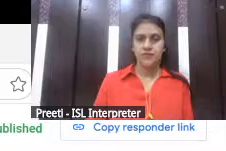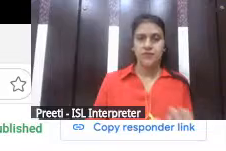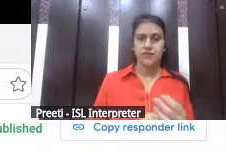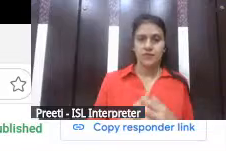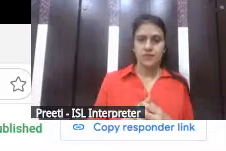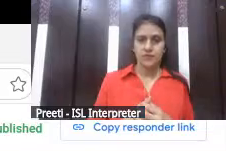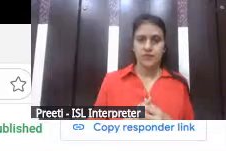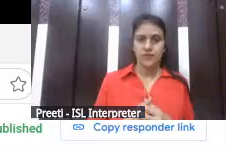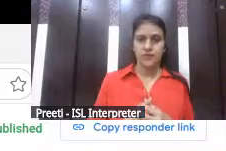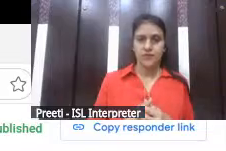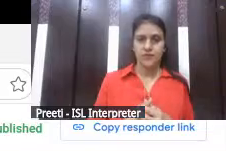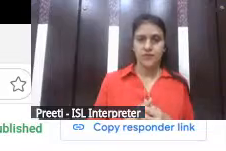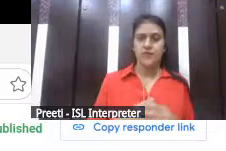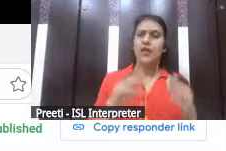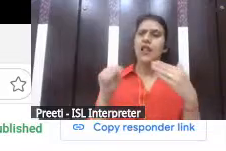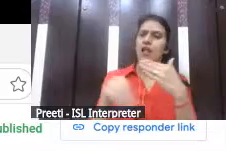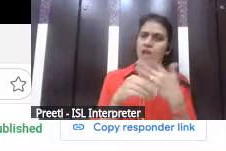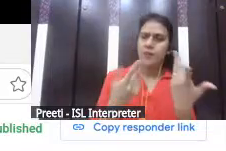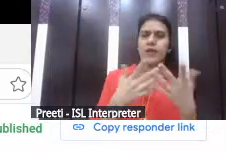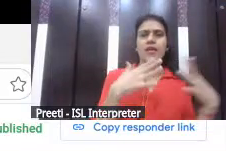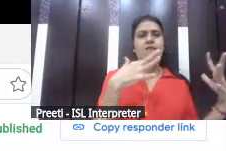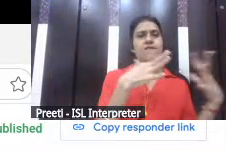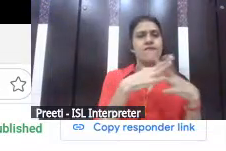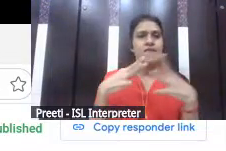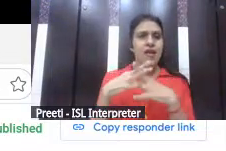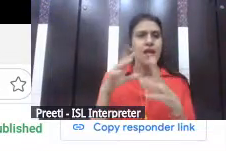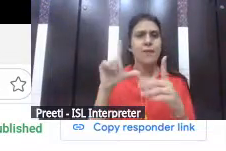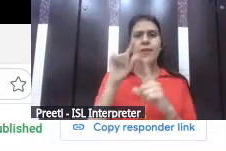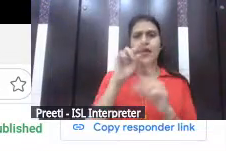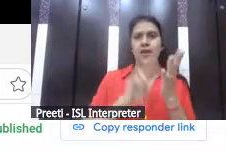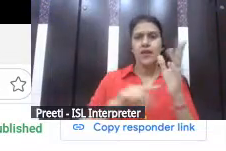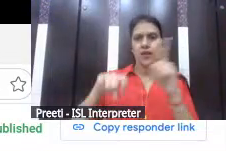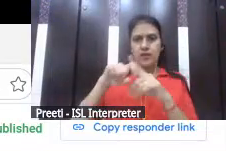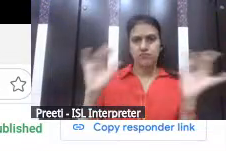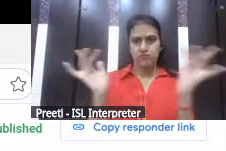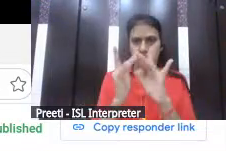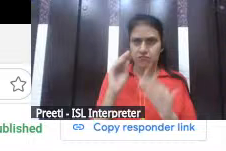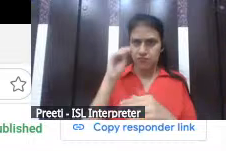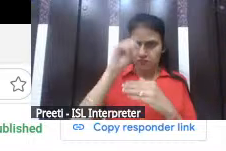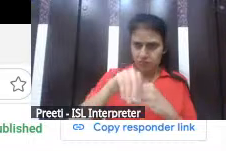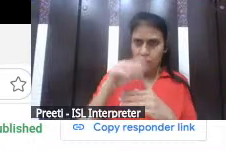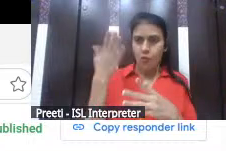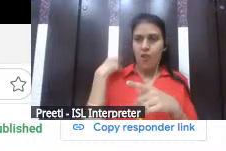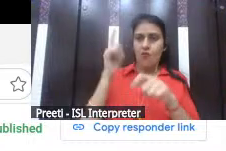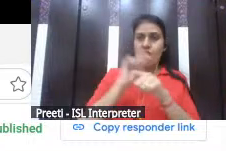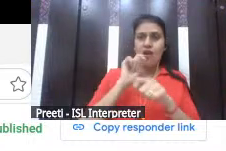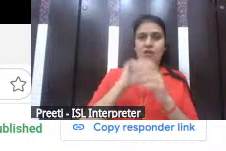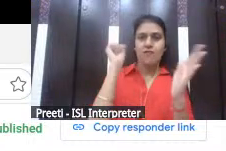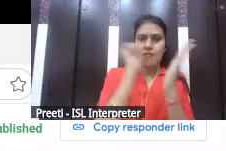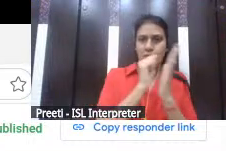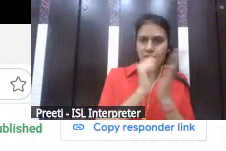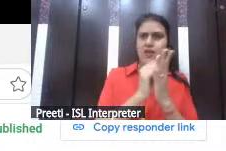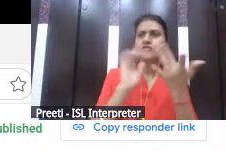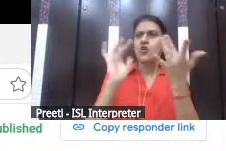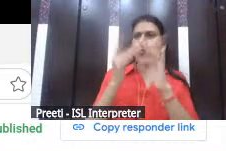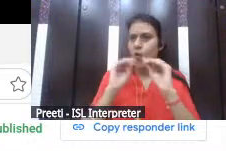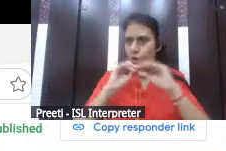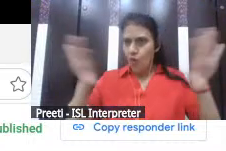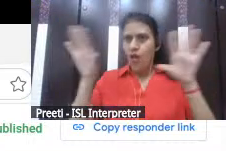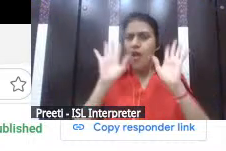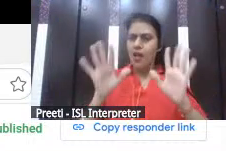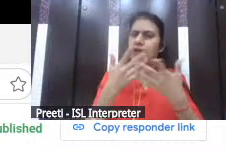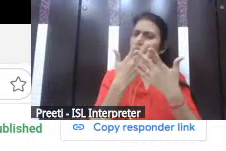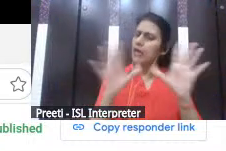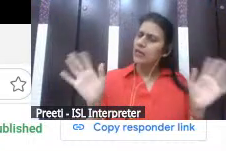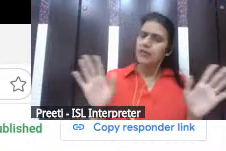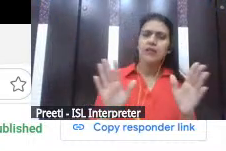any photographs, web links, media coverage highlighting your work, and a letter of recommendation